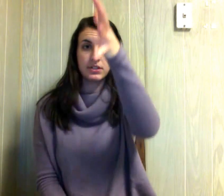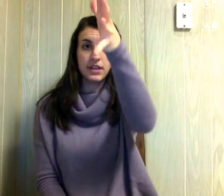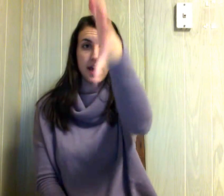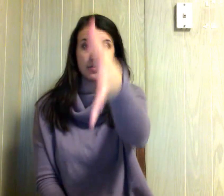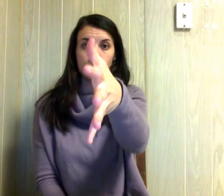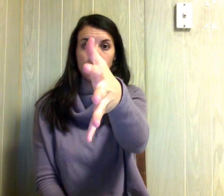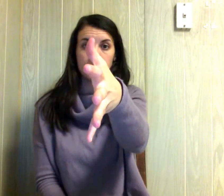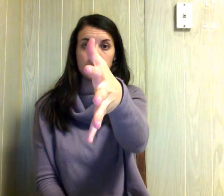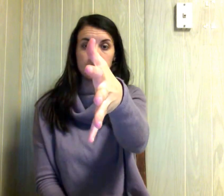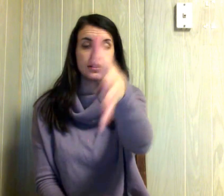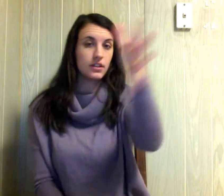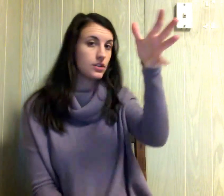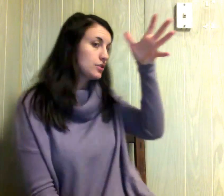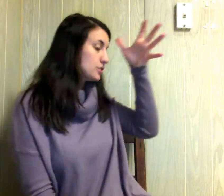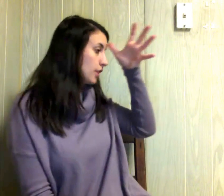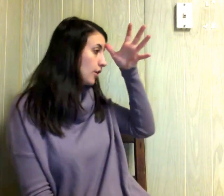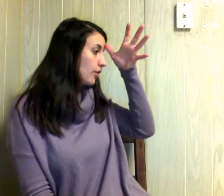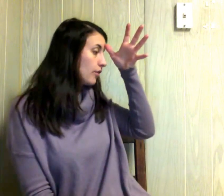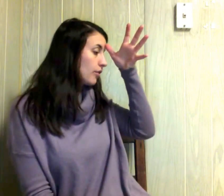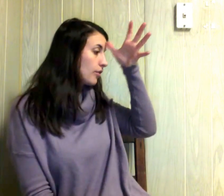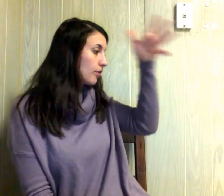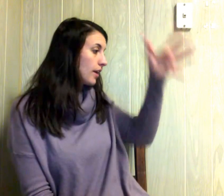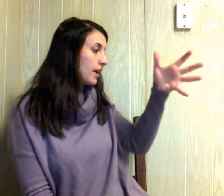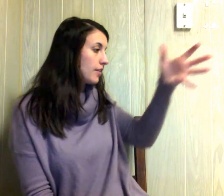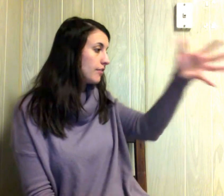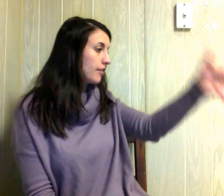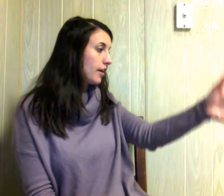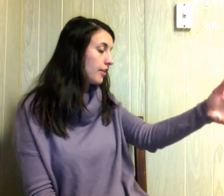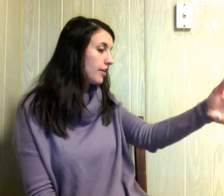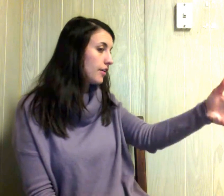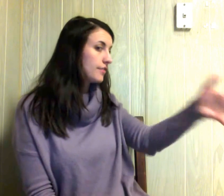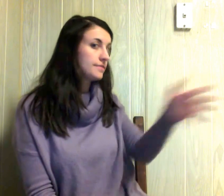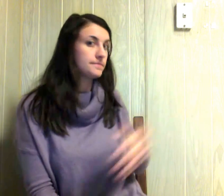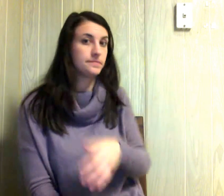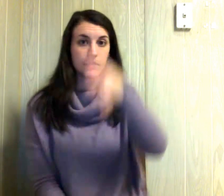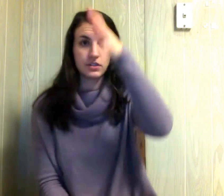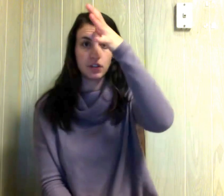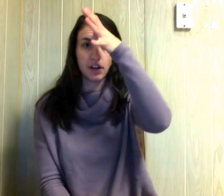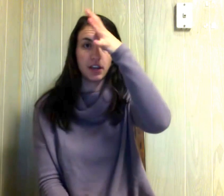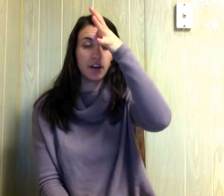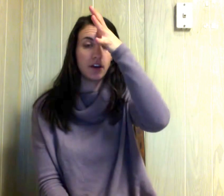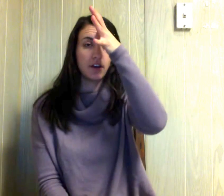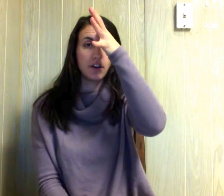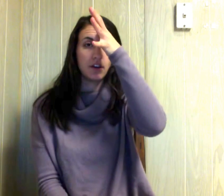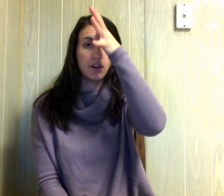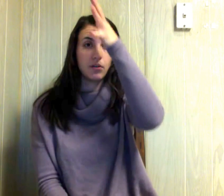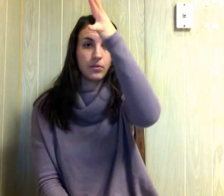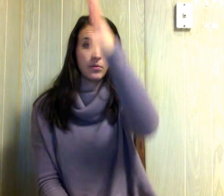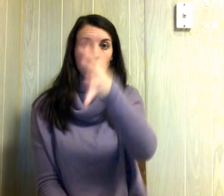down twice. So grandfather. Start here. 1,